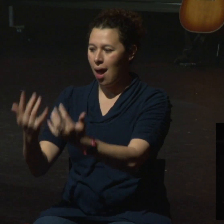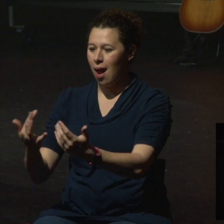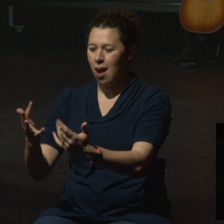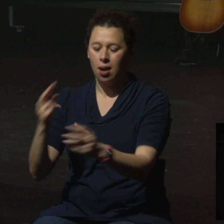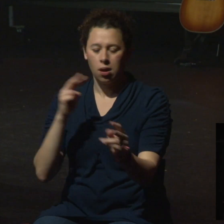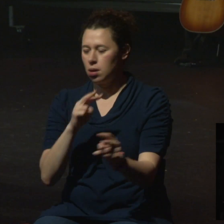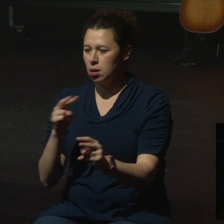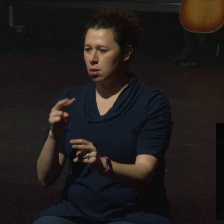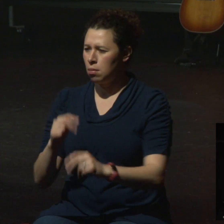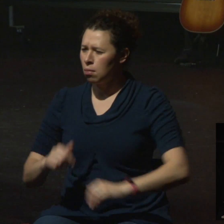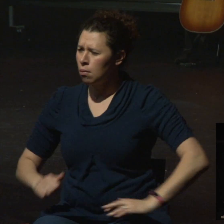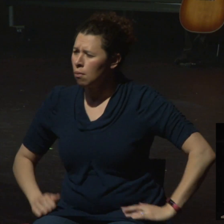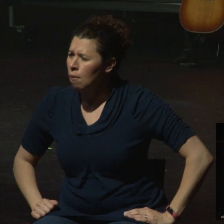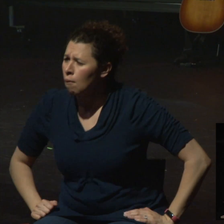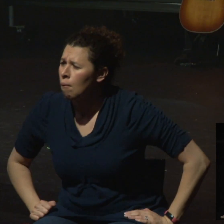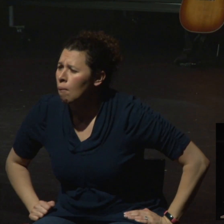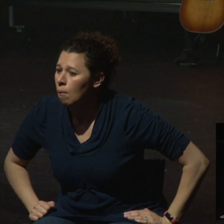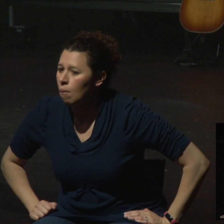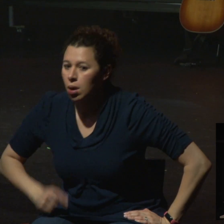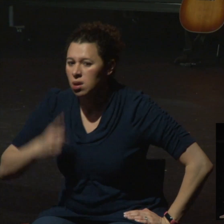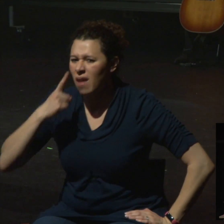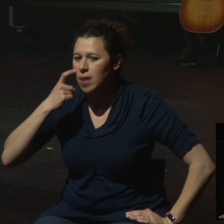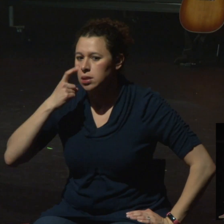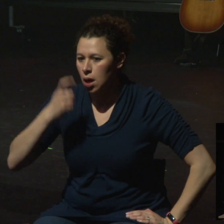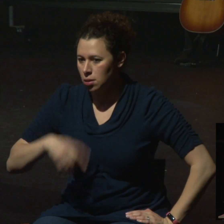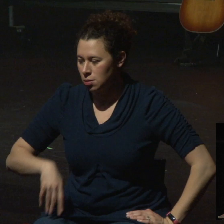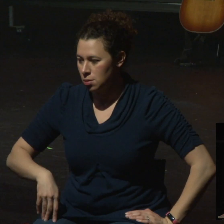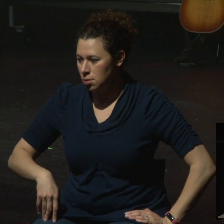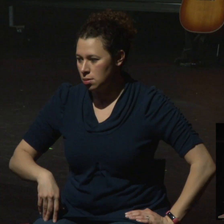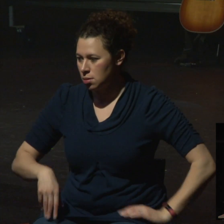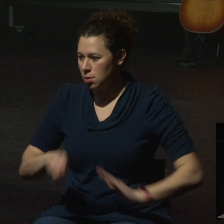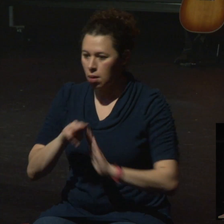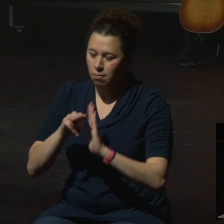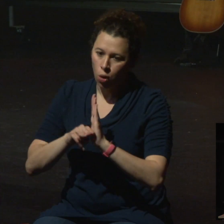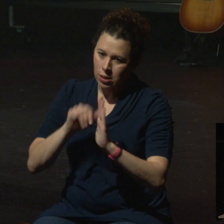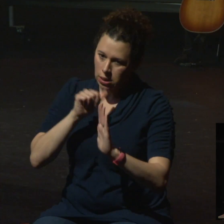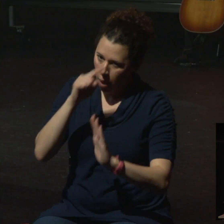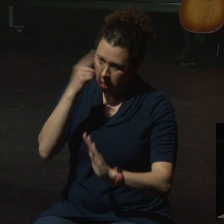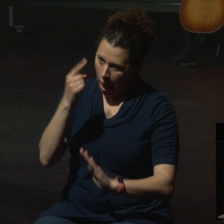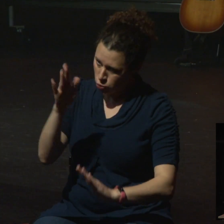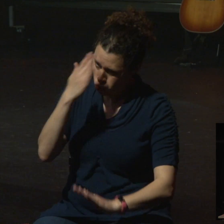proof right there that Moses ain't black.